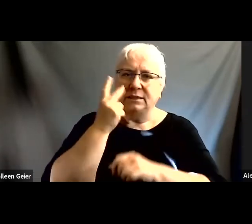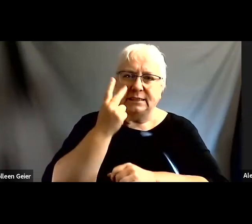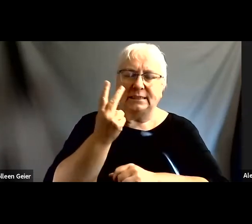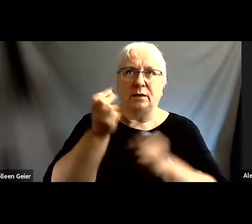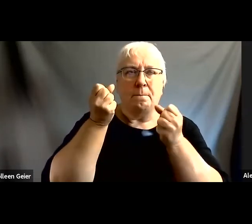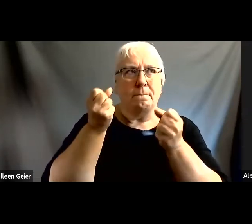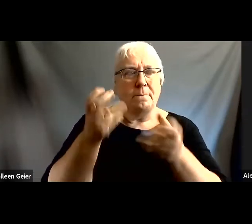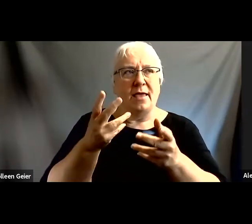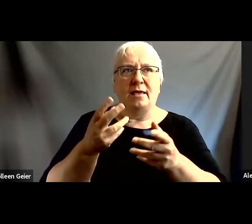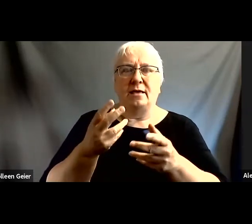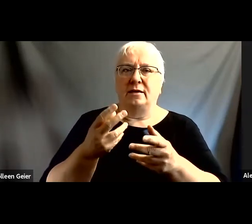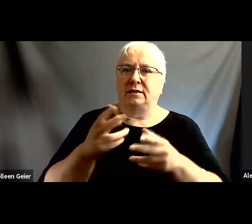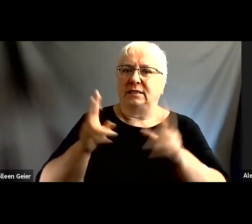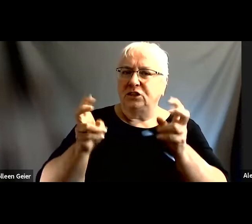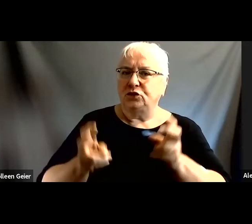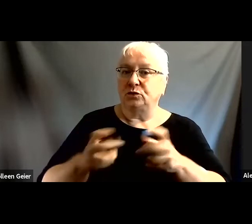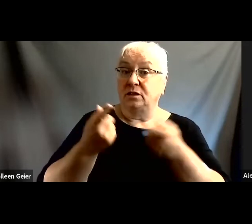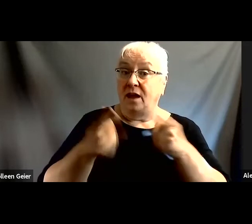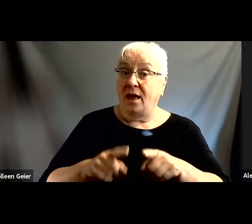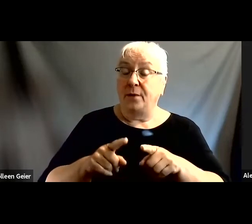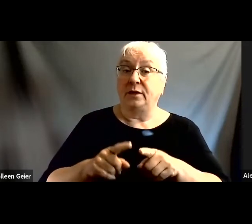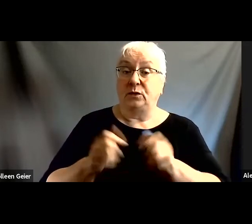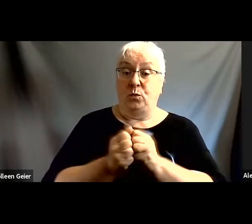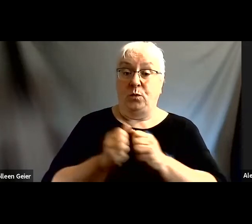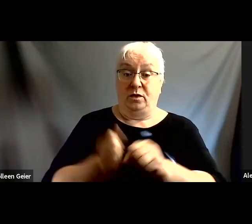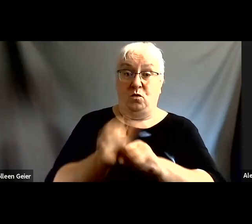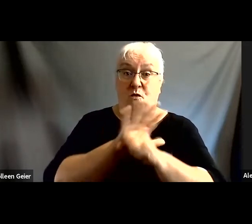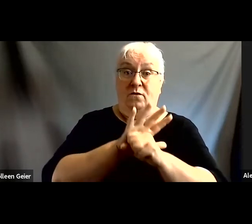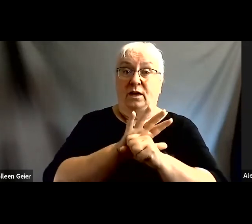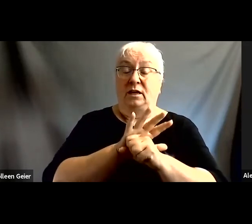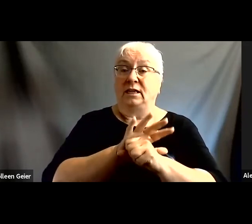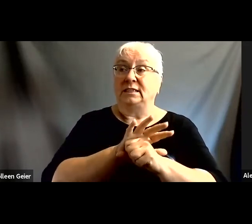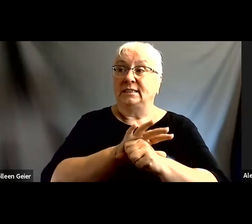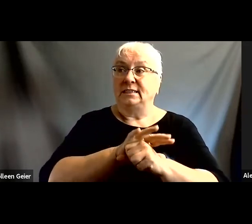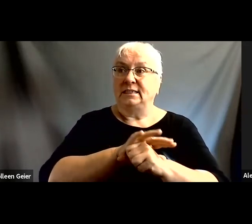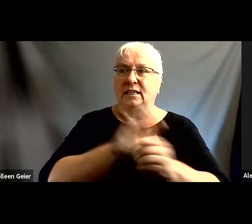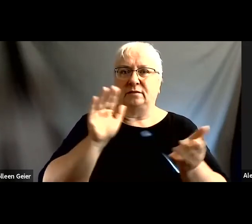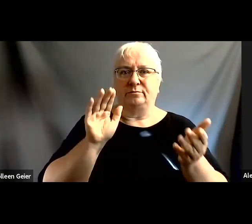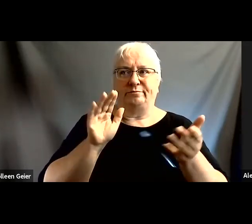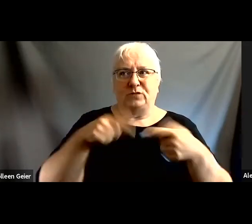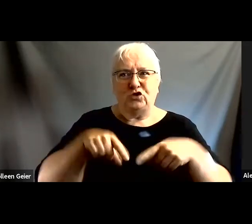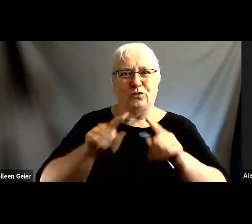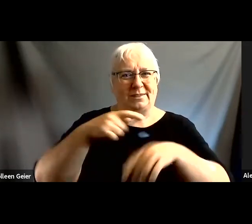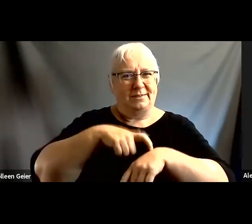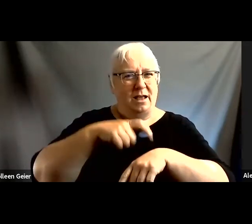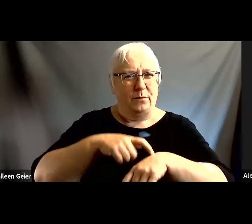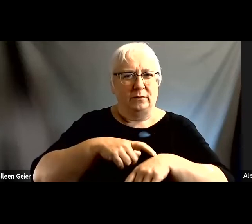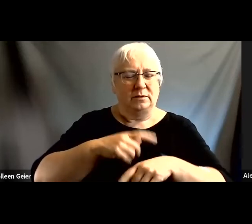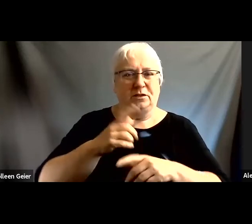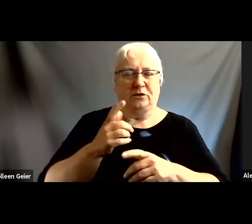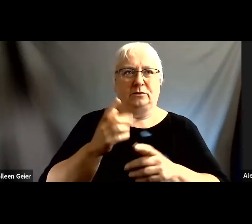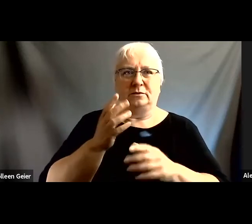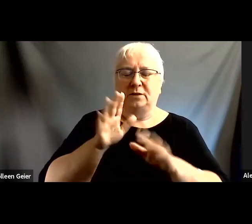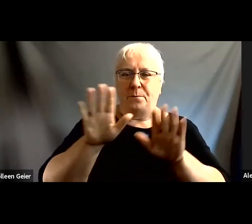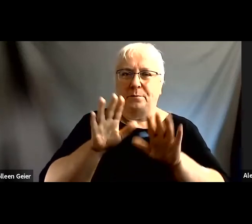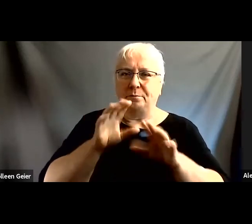come up regarding COVID-19 against the backdrop of such a historic anniversary. As the